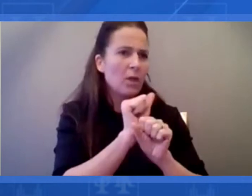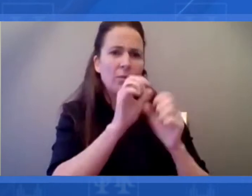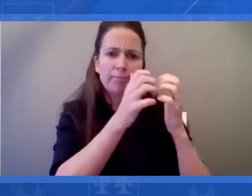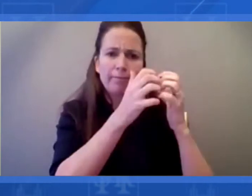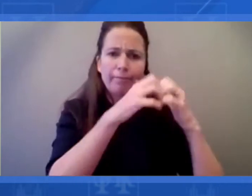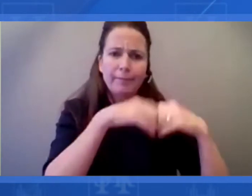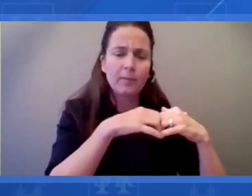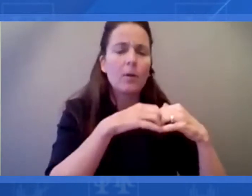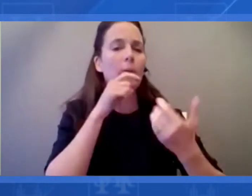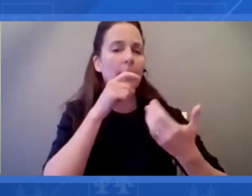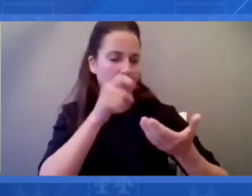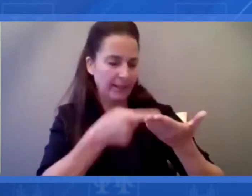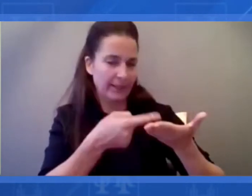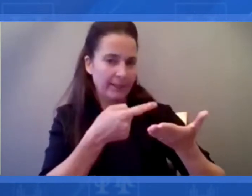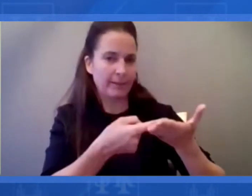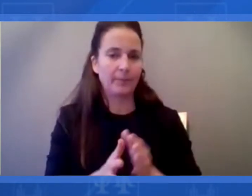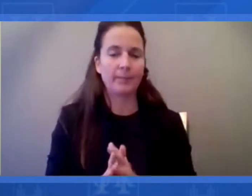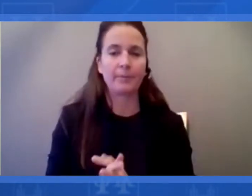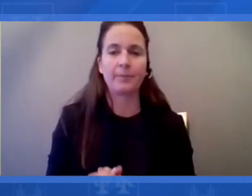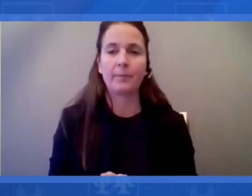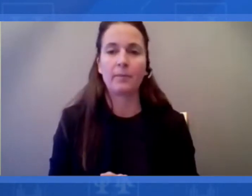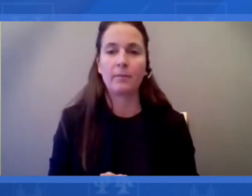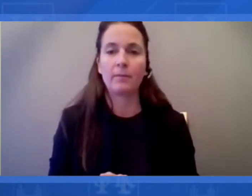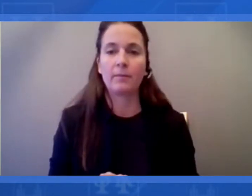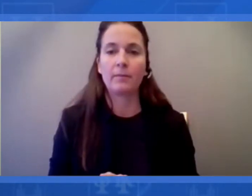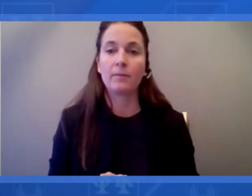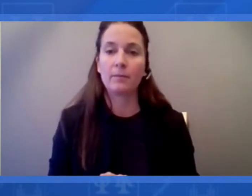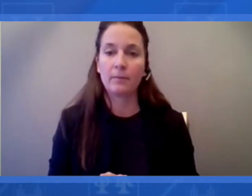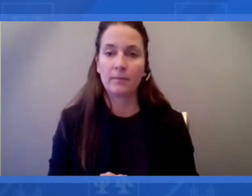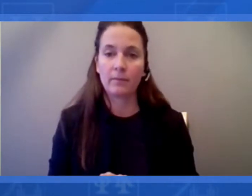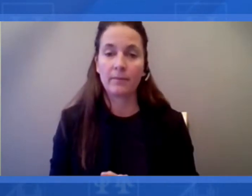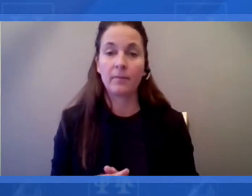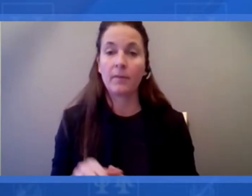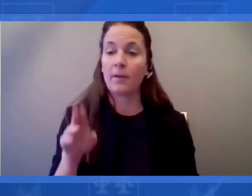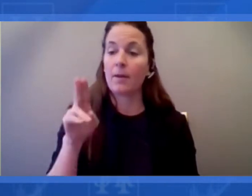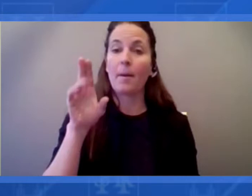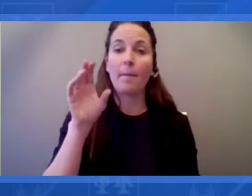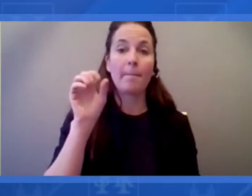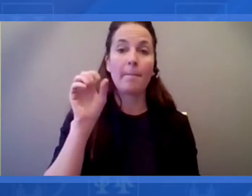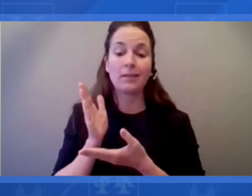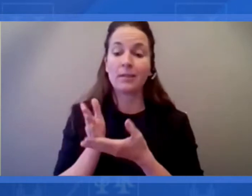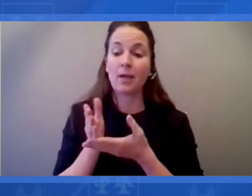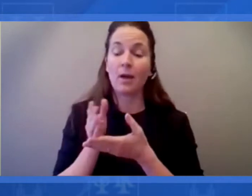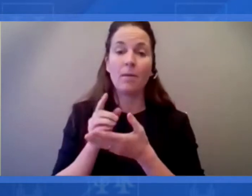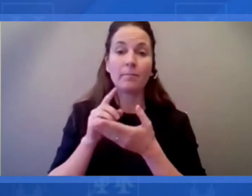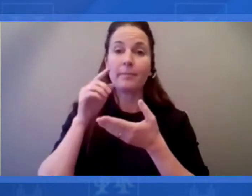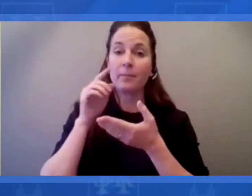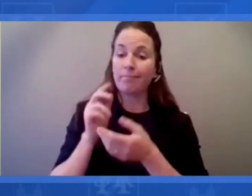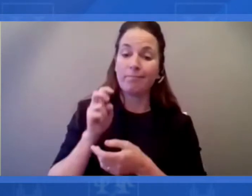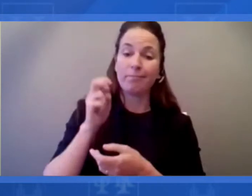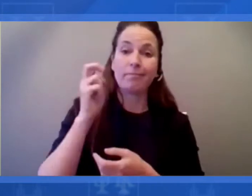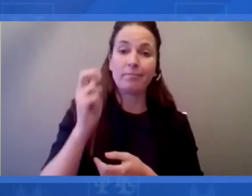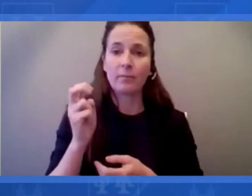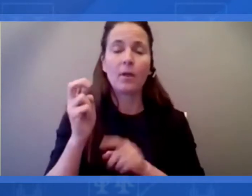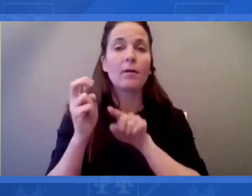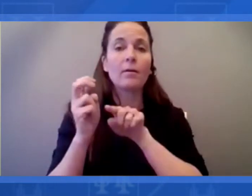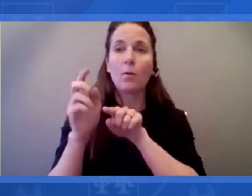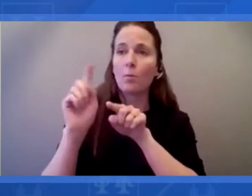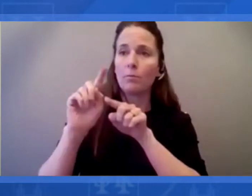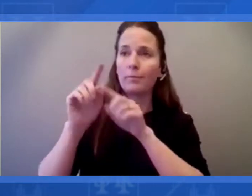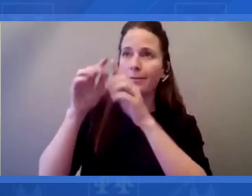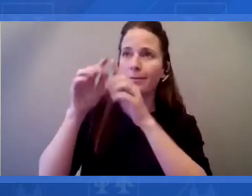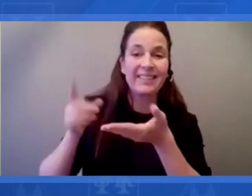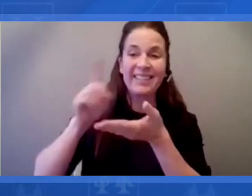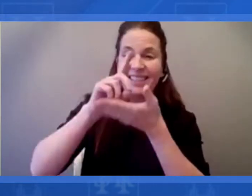In addition, the AODA requirements look at bus stop and shelter design. HSR has worked with the